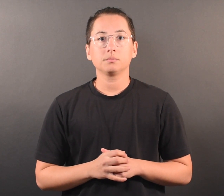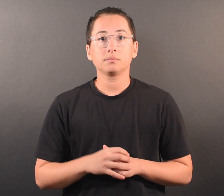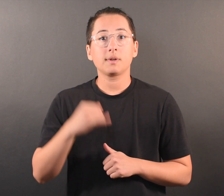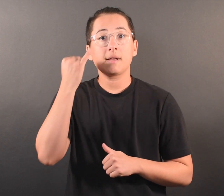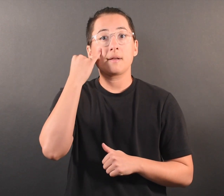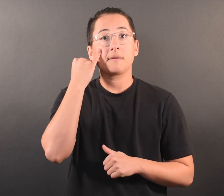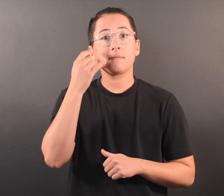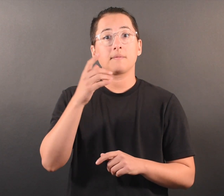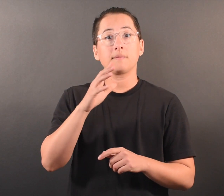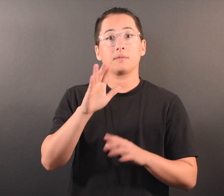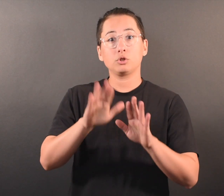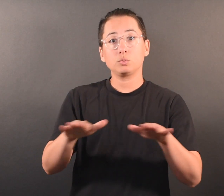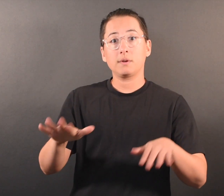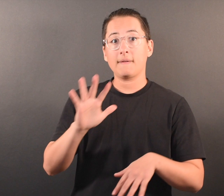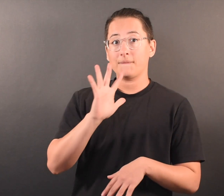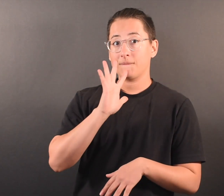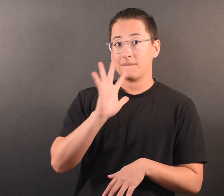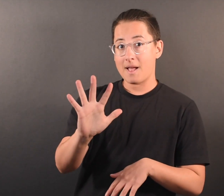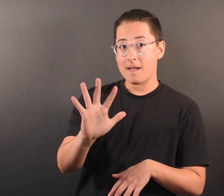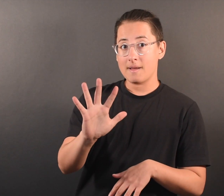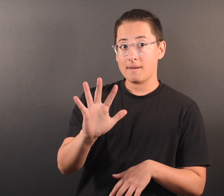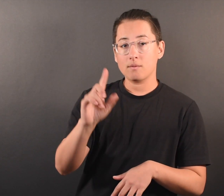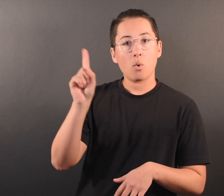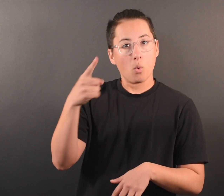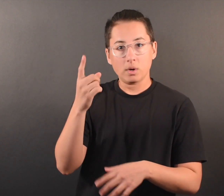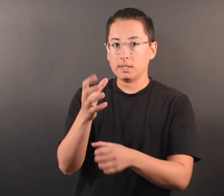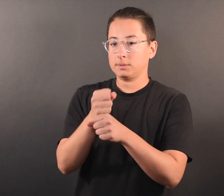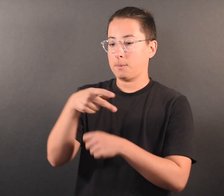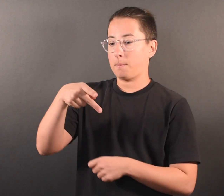Children who are 5 years old should only get the Pfizer booster.